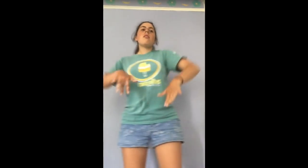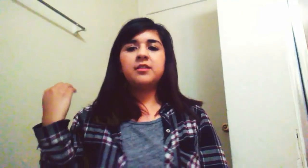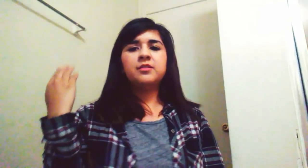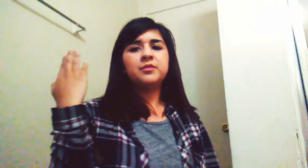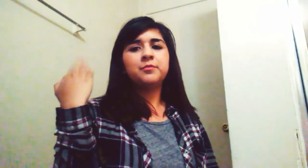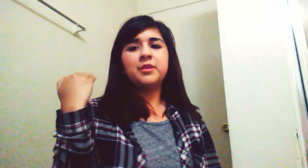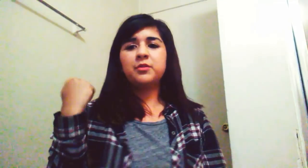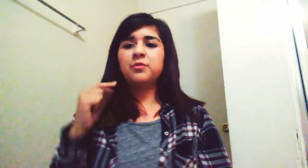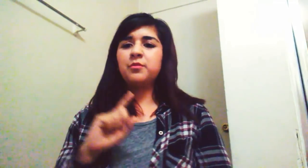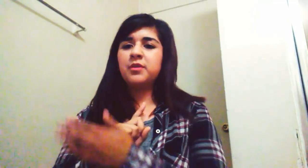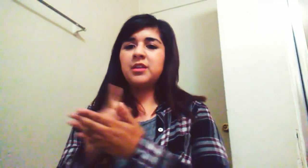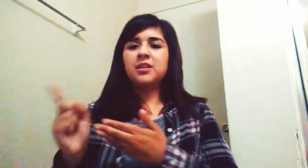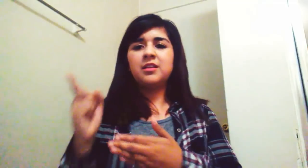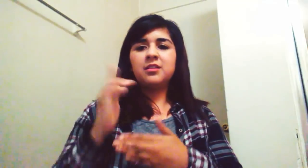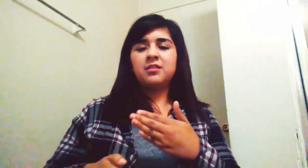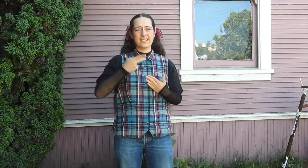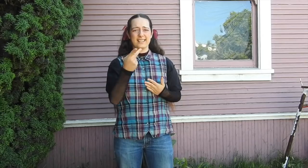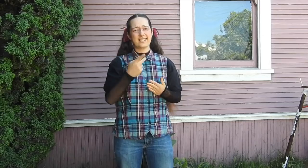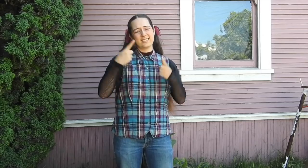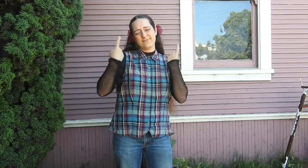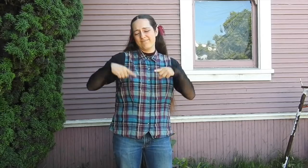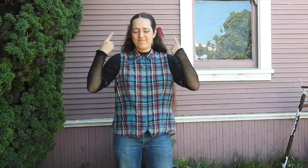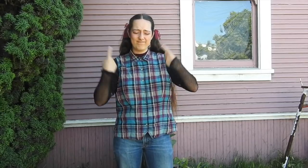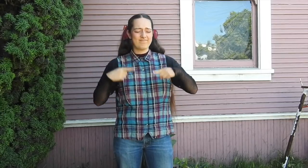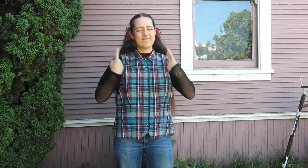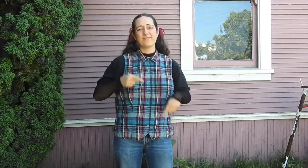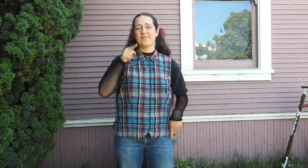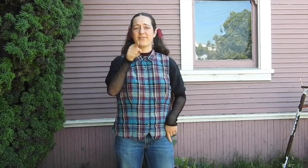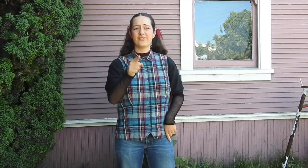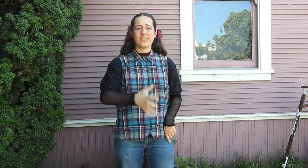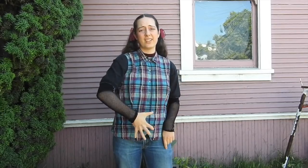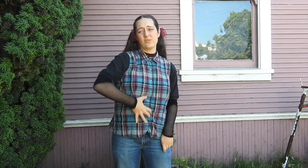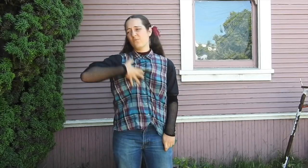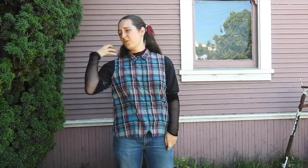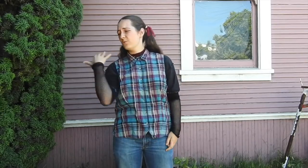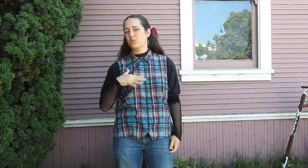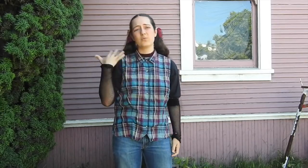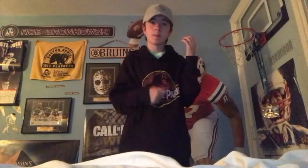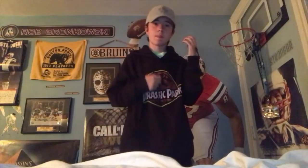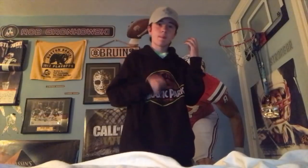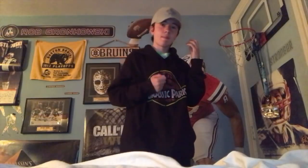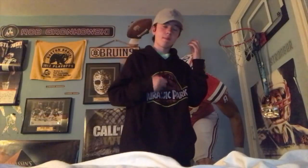You spent the weekend getting even, ooh.